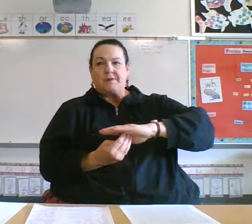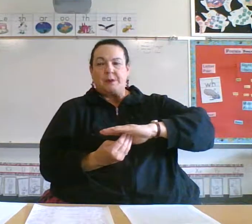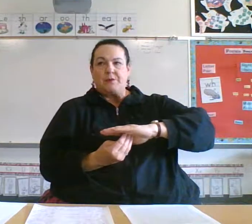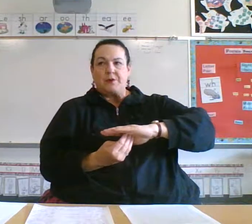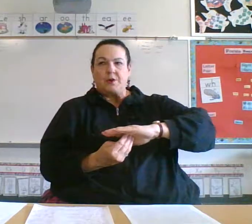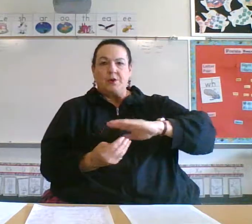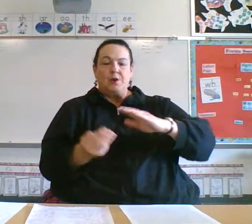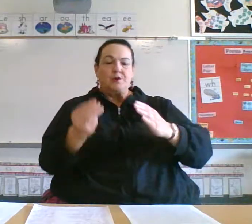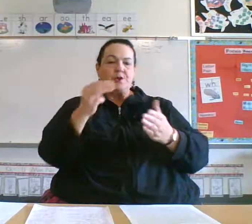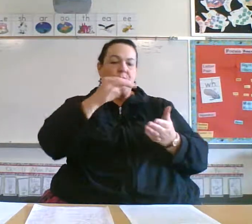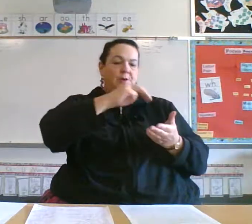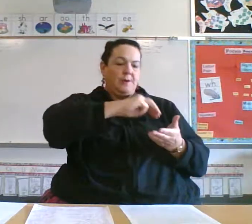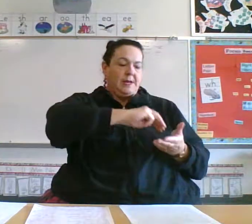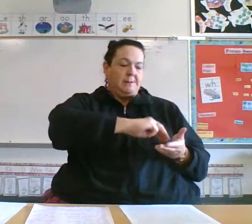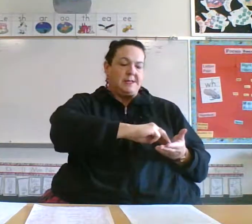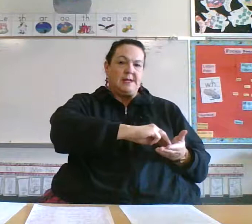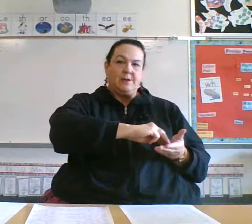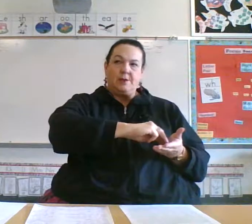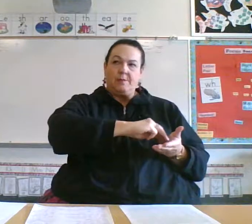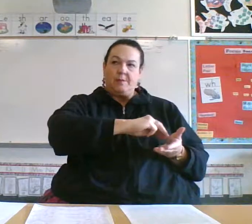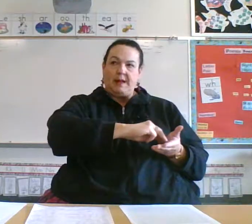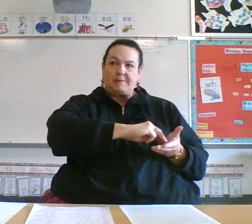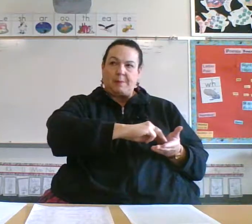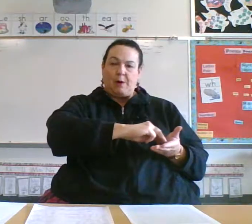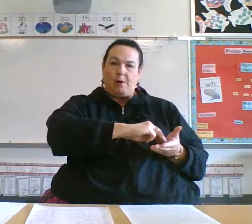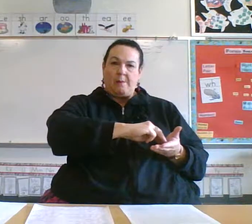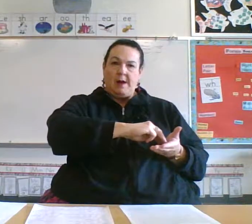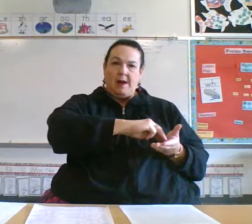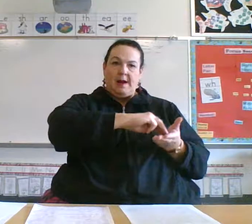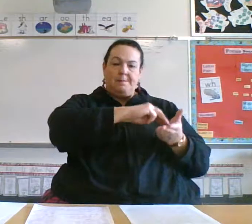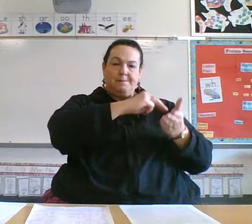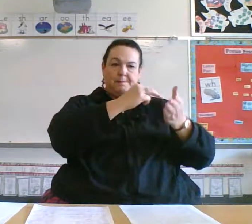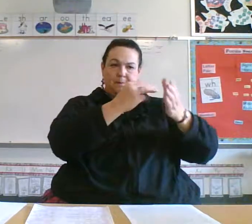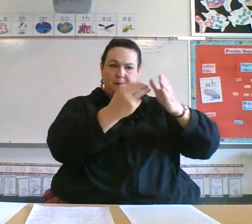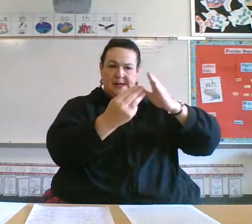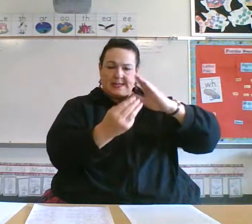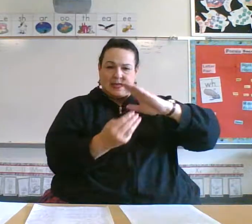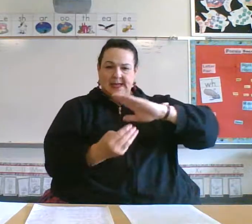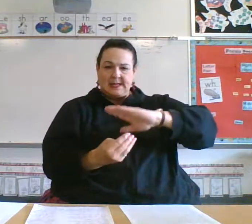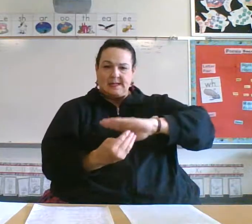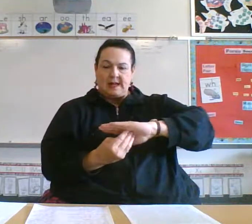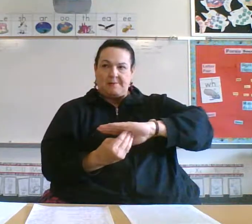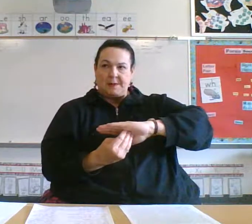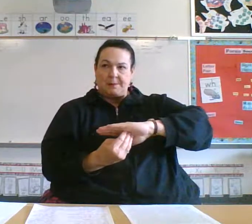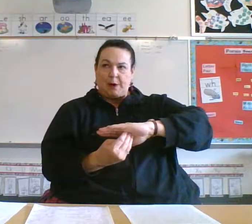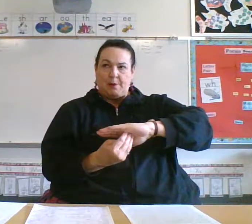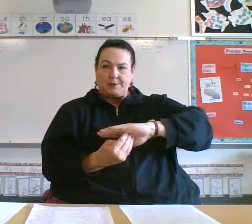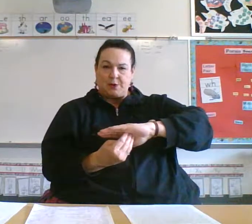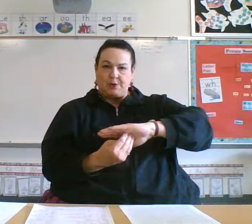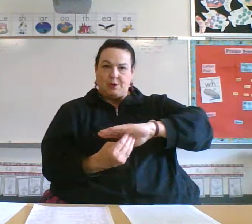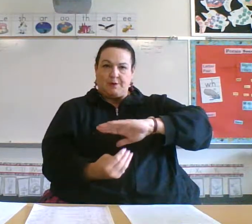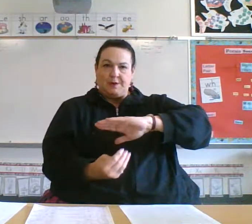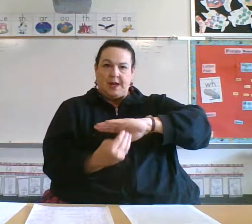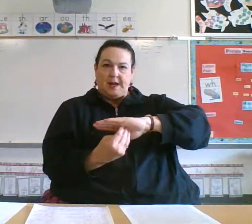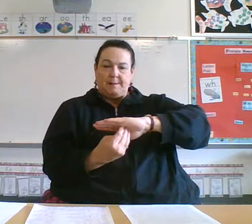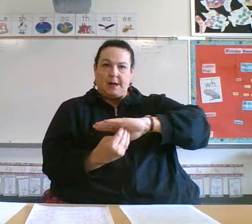over. So your M is in your left palm. It stays in the left, but the palm turns over, and the M comes